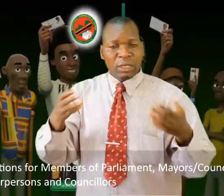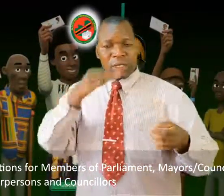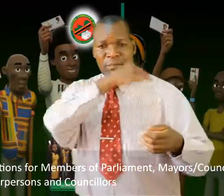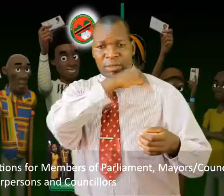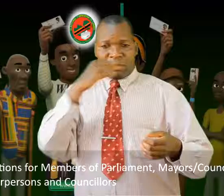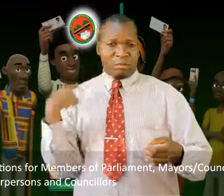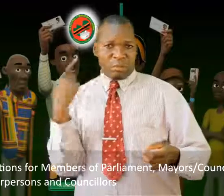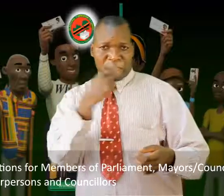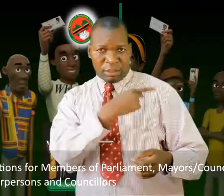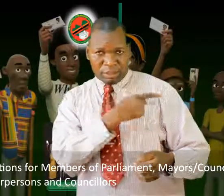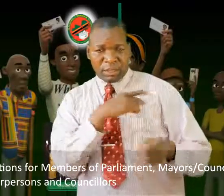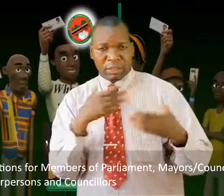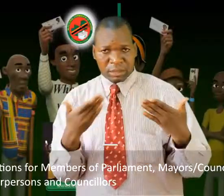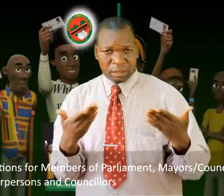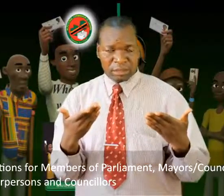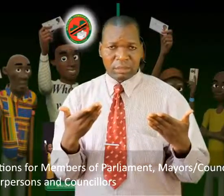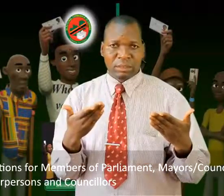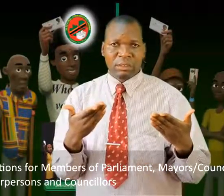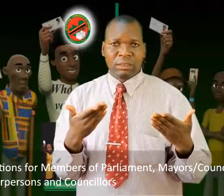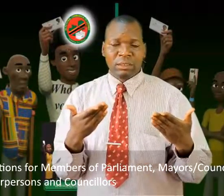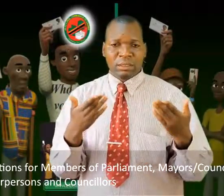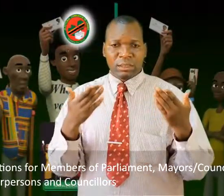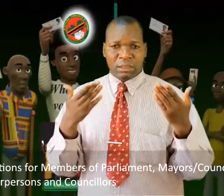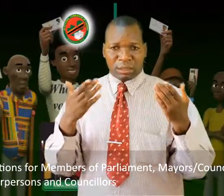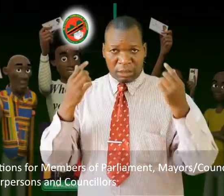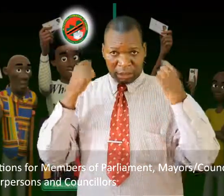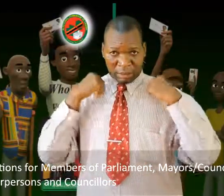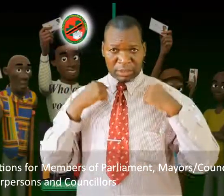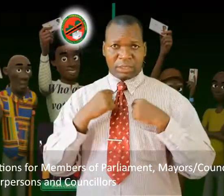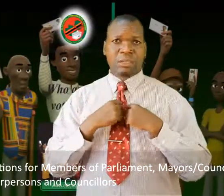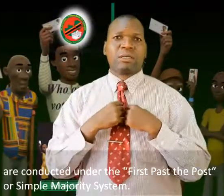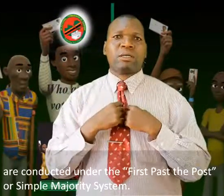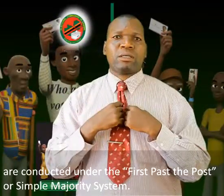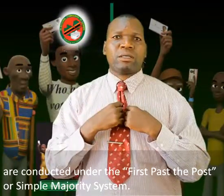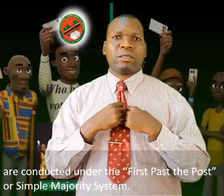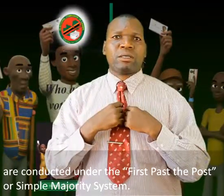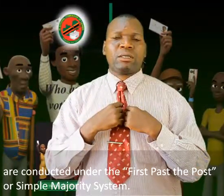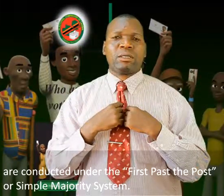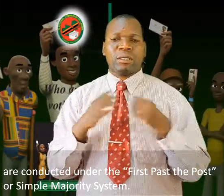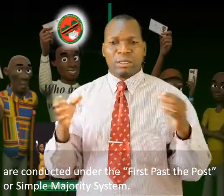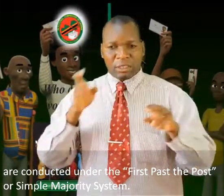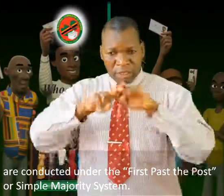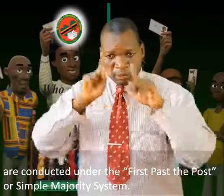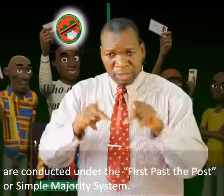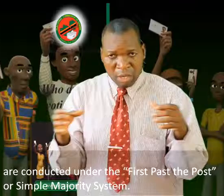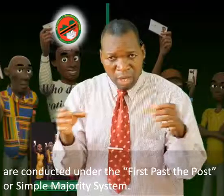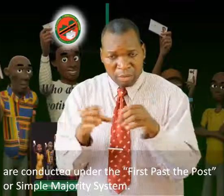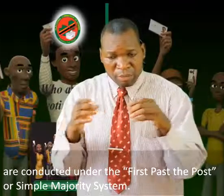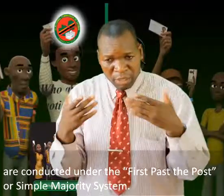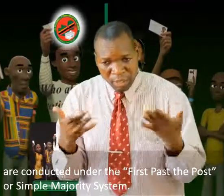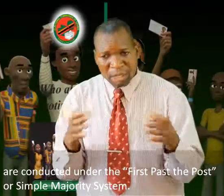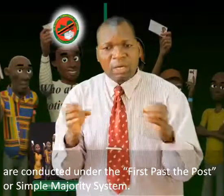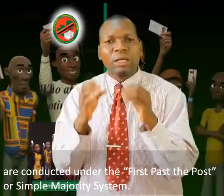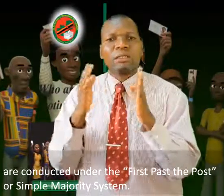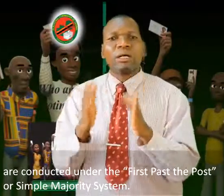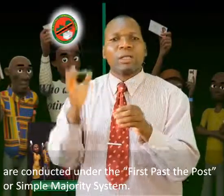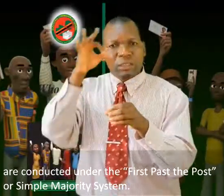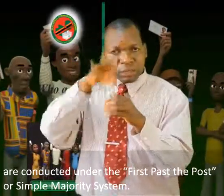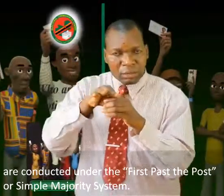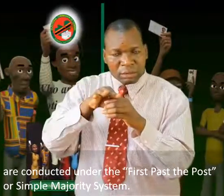Elections for members of parliament, mayors or council chairpersons and councillors are conducted under the first past the post or simple